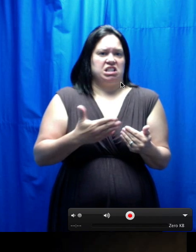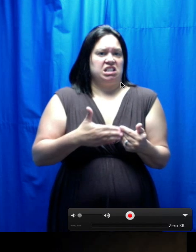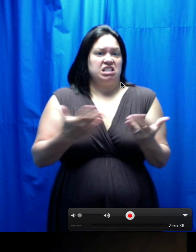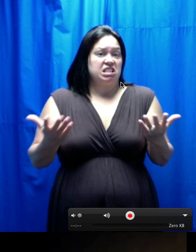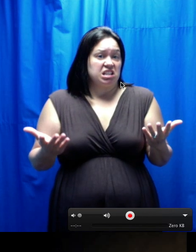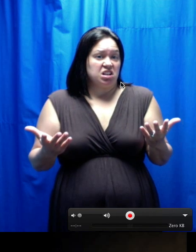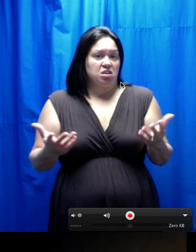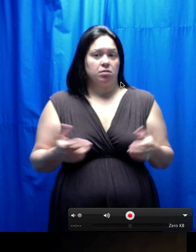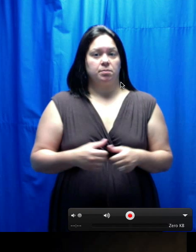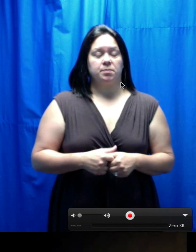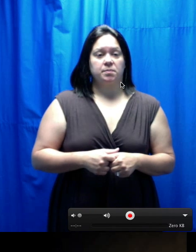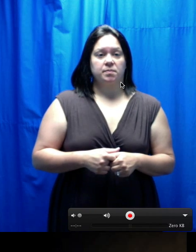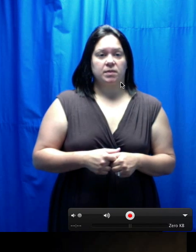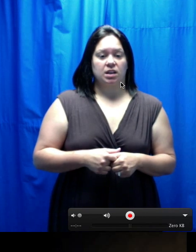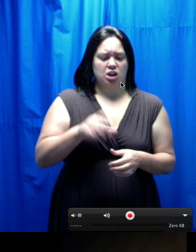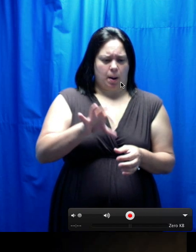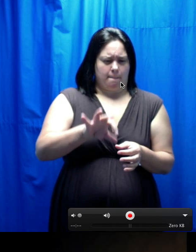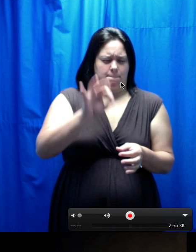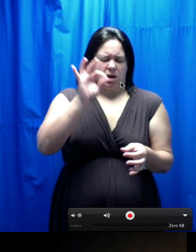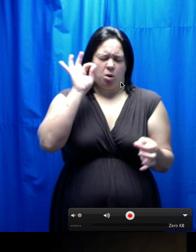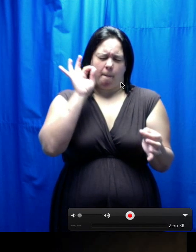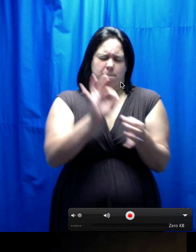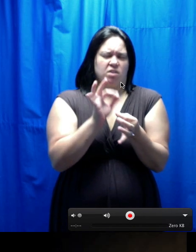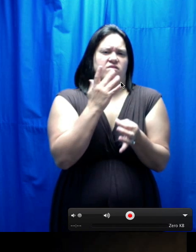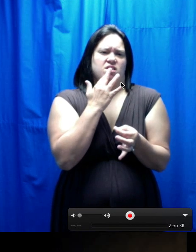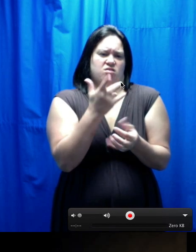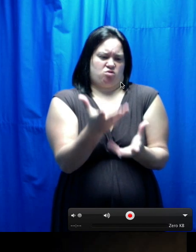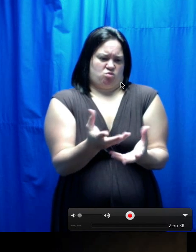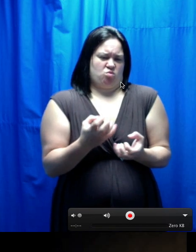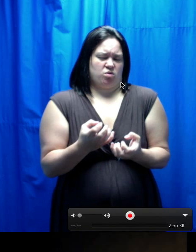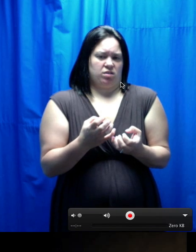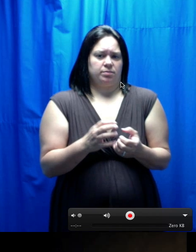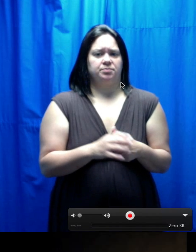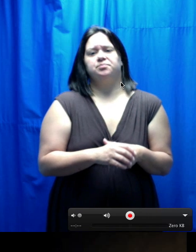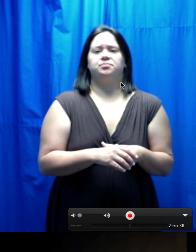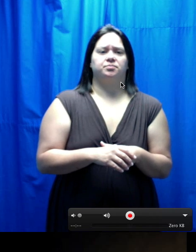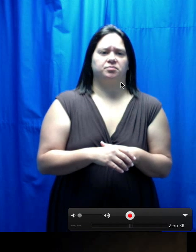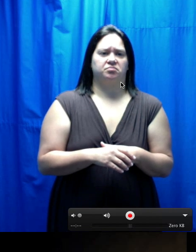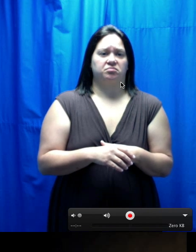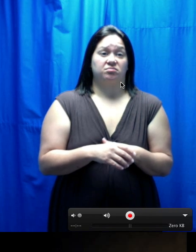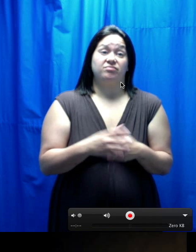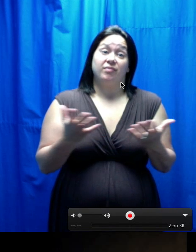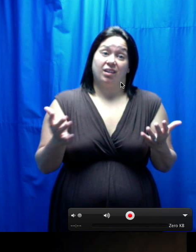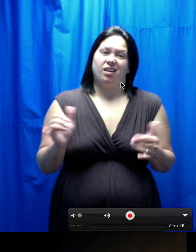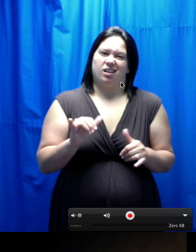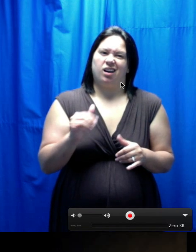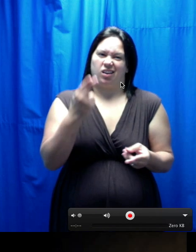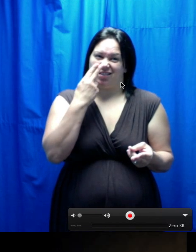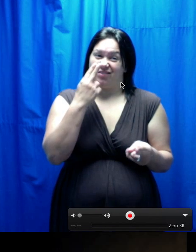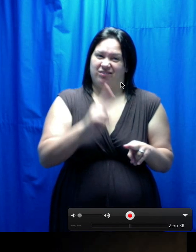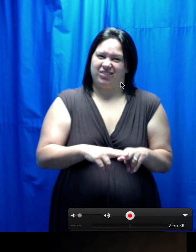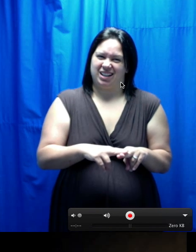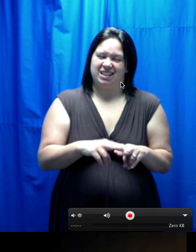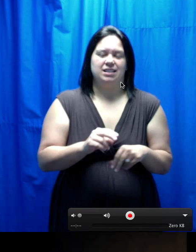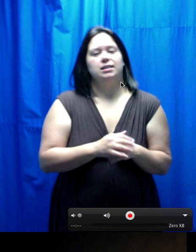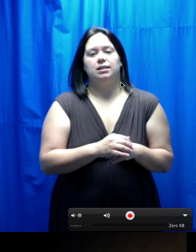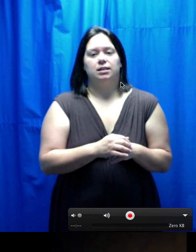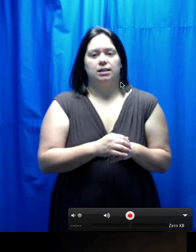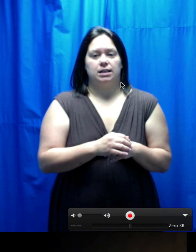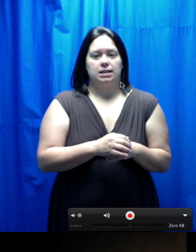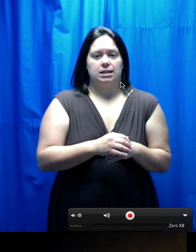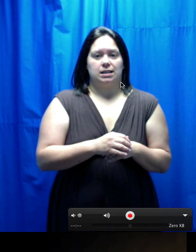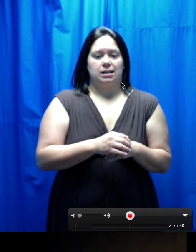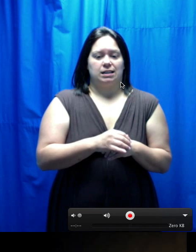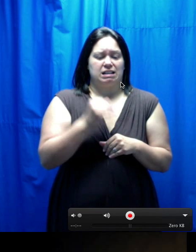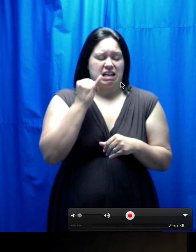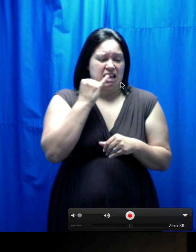you prefer, instead of picking it off a paint color catalog and purchasing it. Not to mention more fun. Customized paint color is